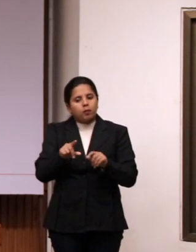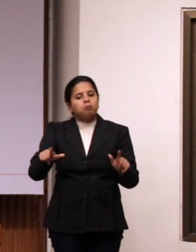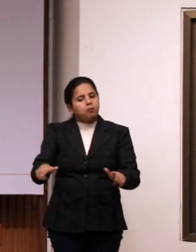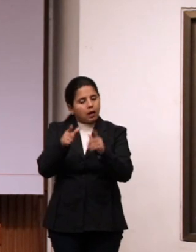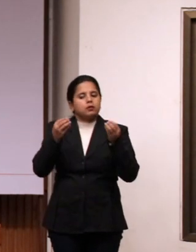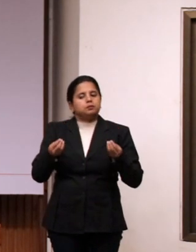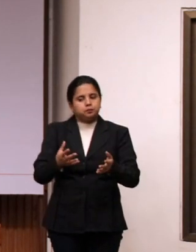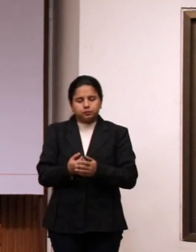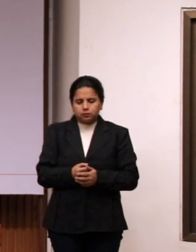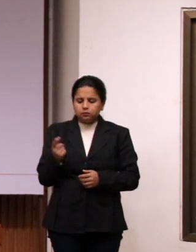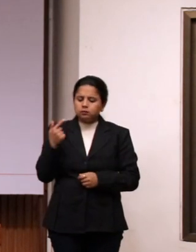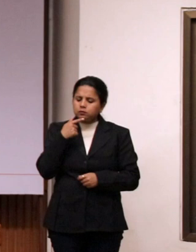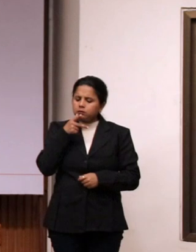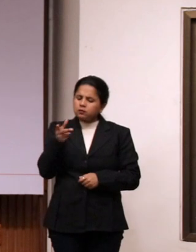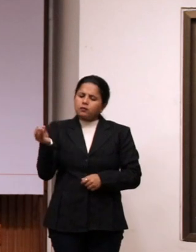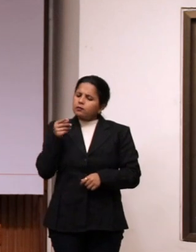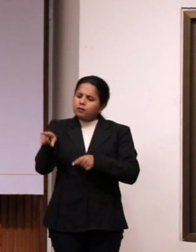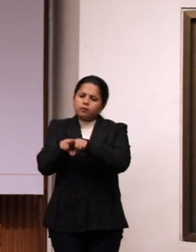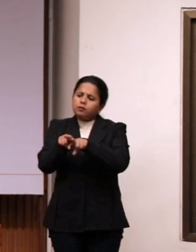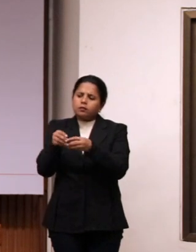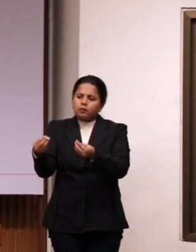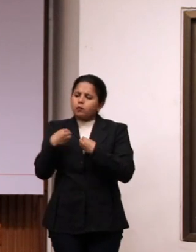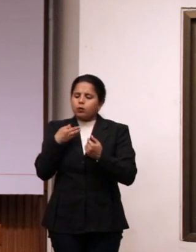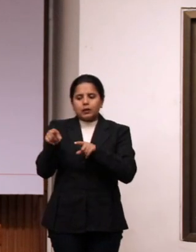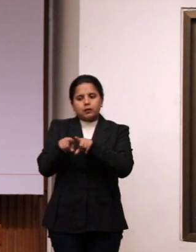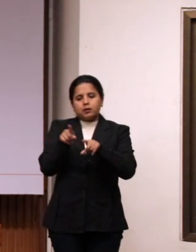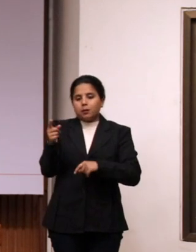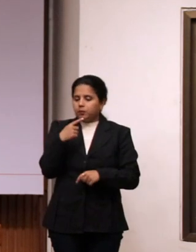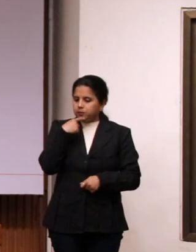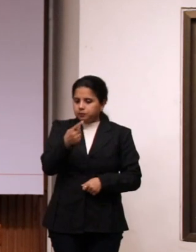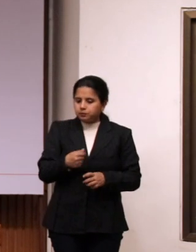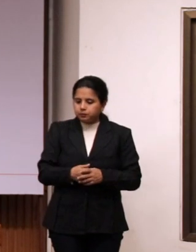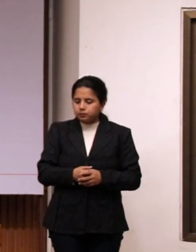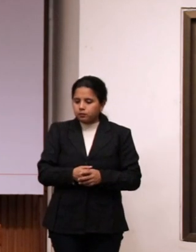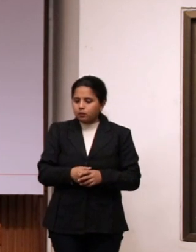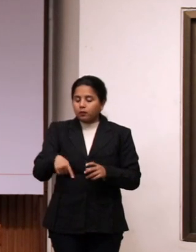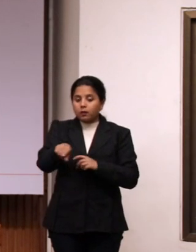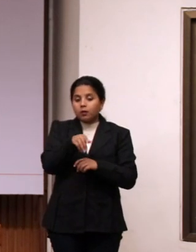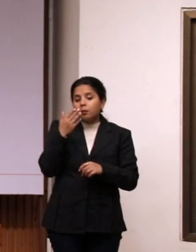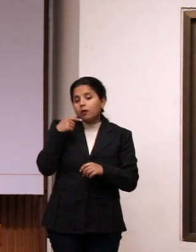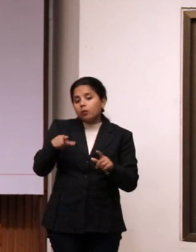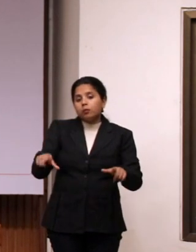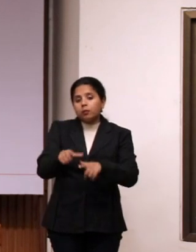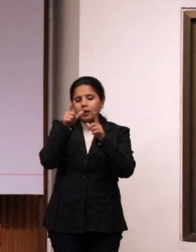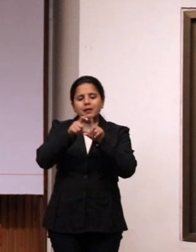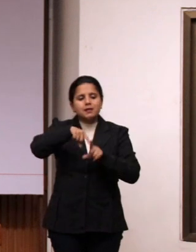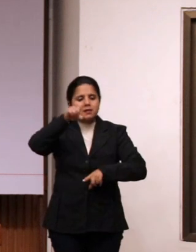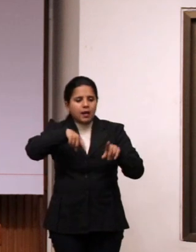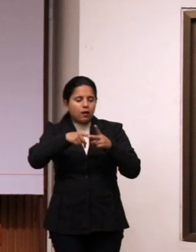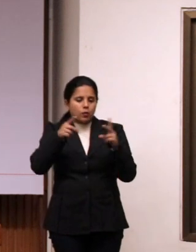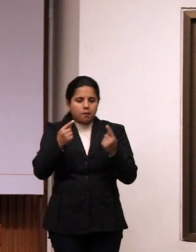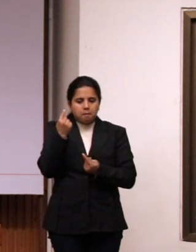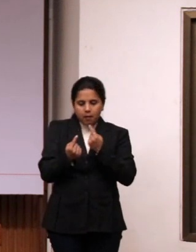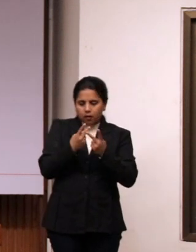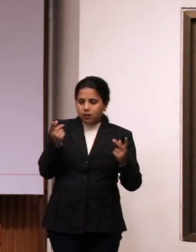sir, can you give us some example? Like, you have spoke of the examples of the floral diversity. So,